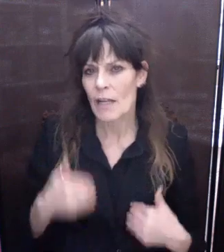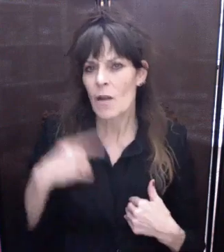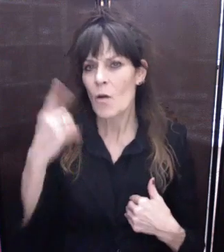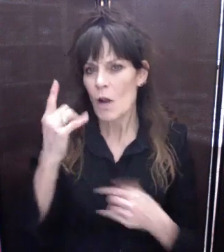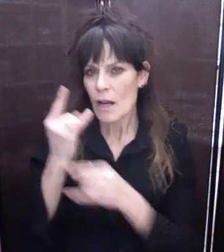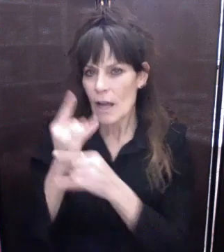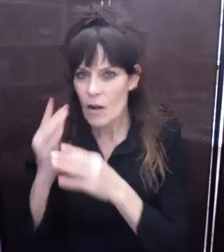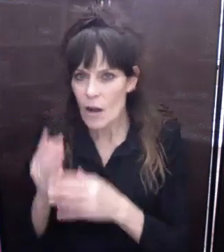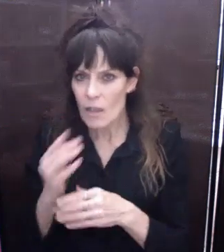will crack it.